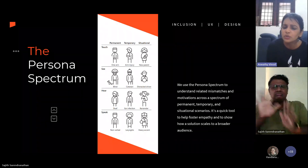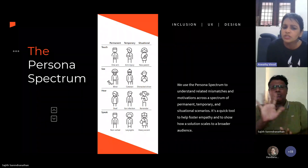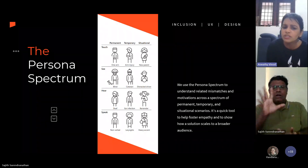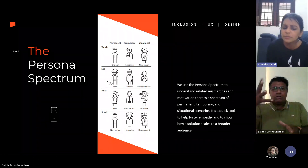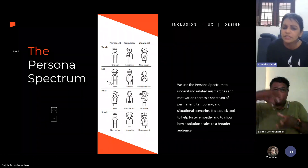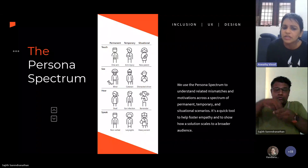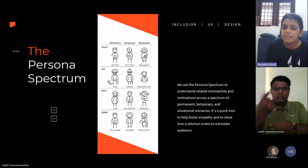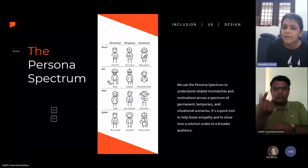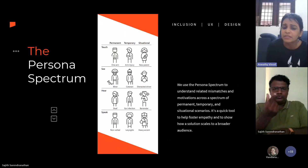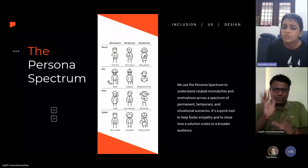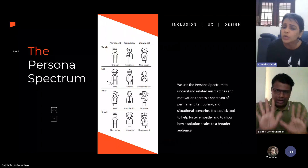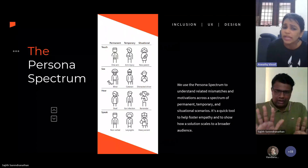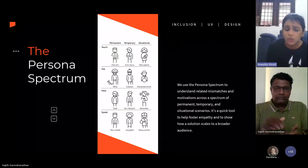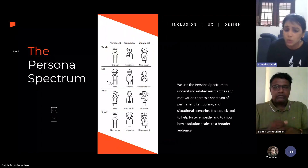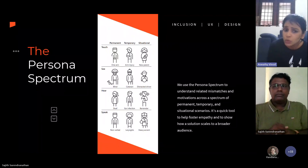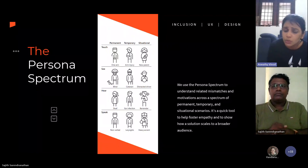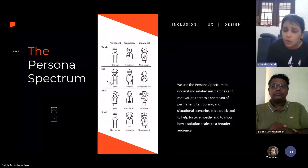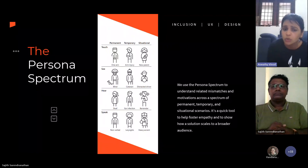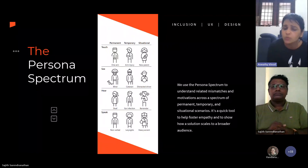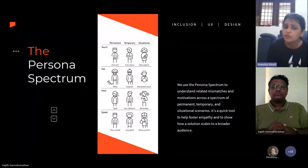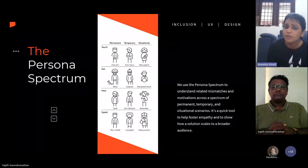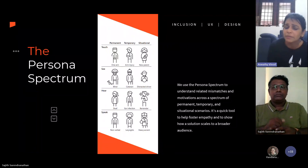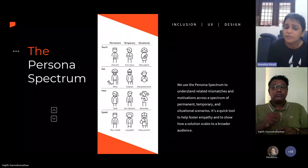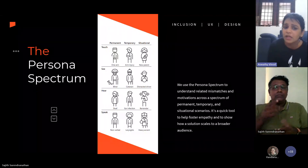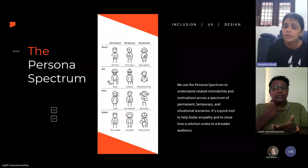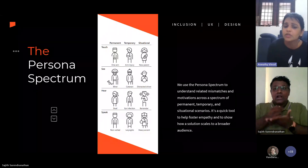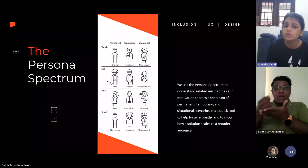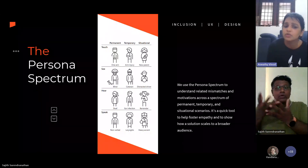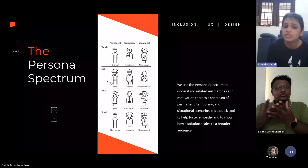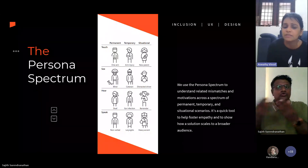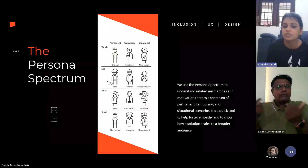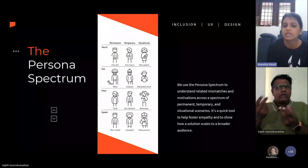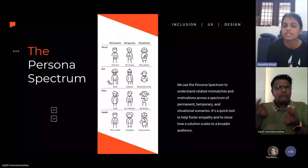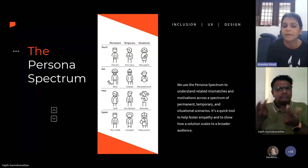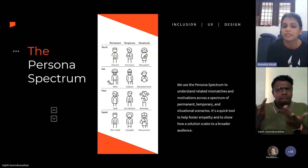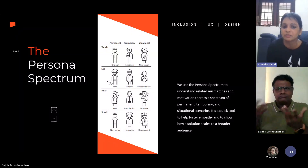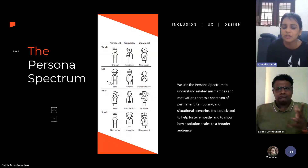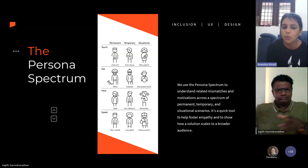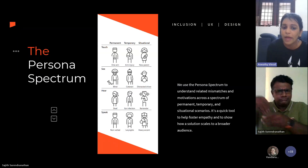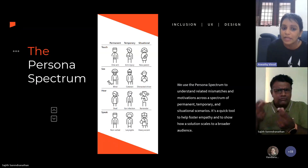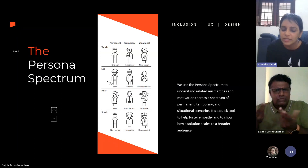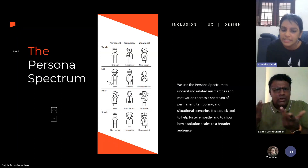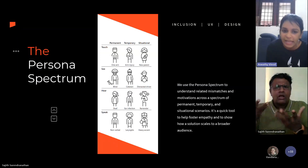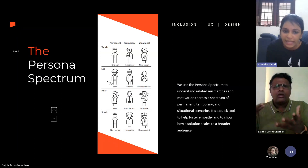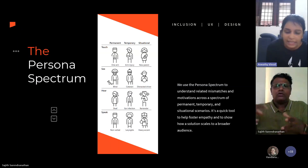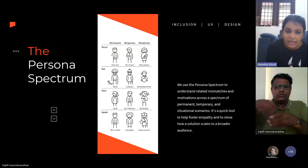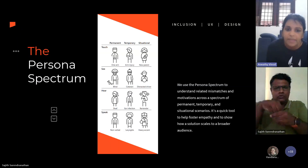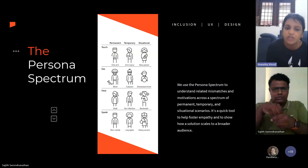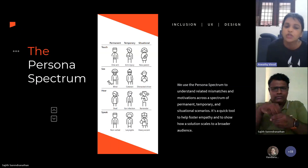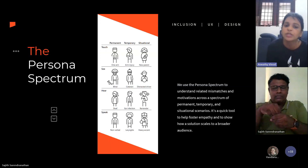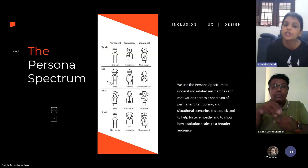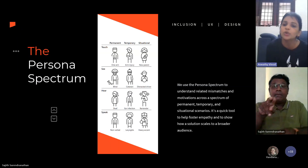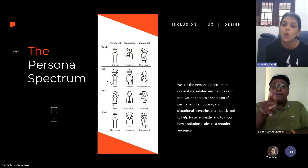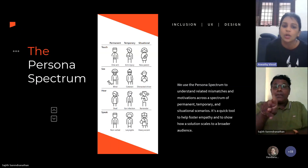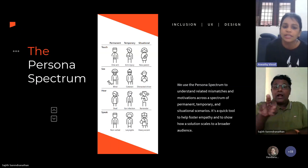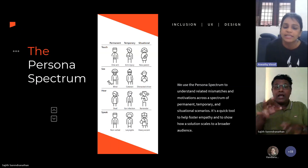you can use this persona spectrum. Don't exclude small groups of people, but use this persona spectrum while you are designing. Make